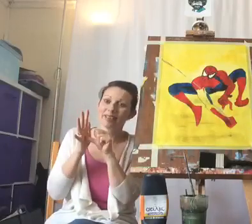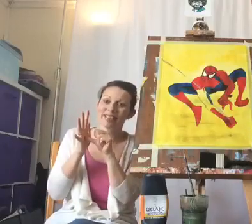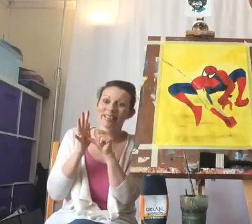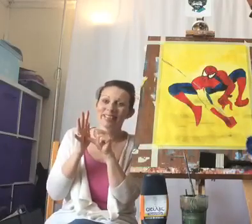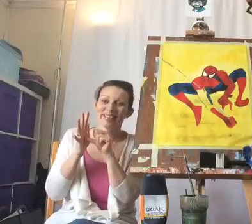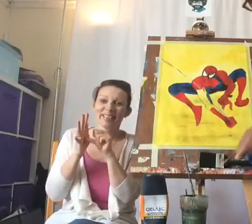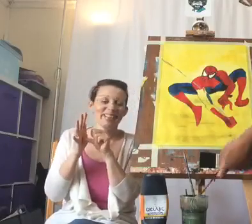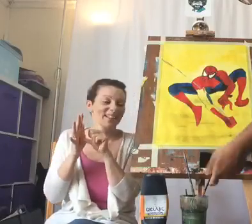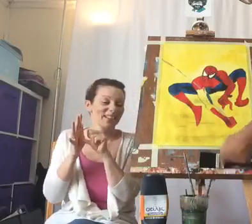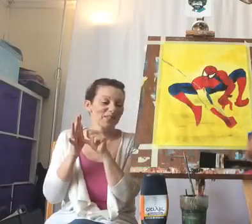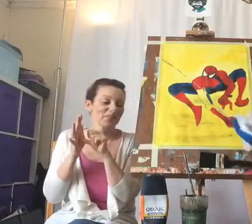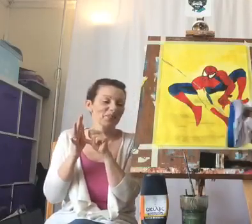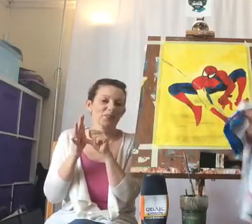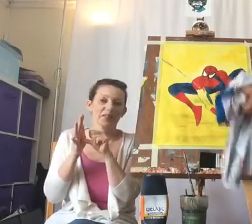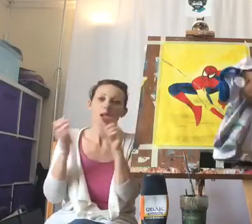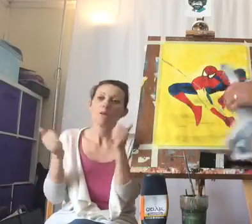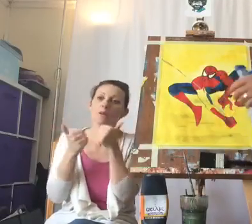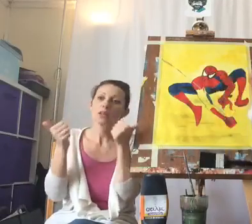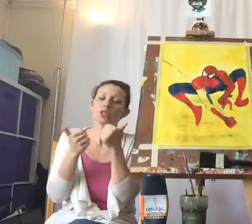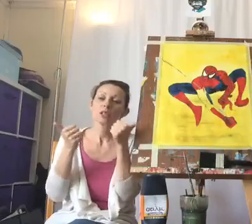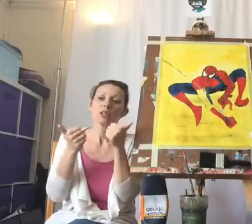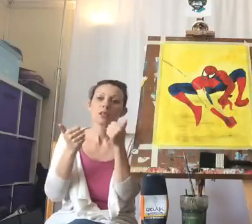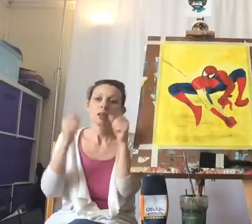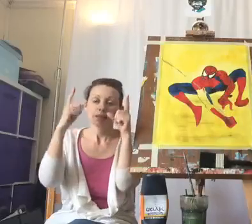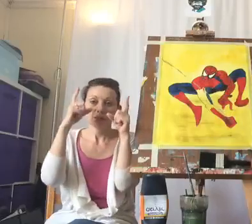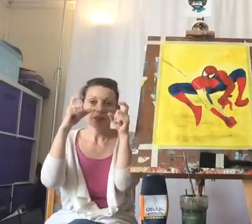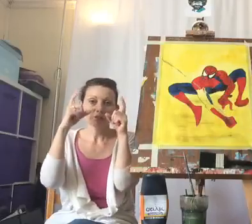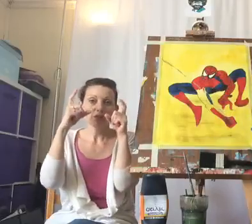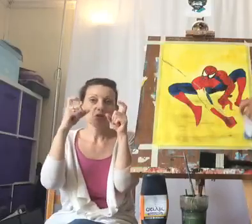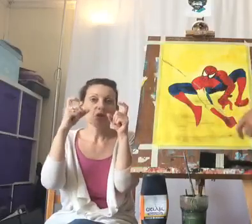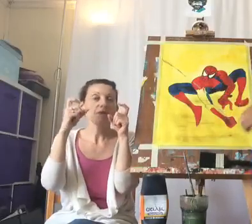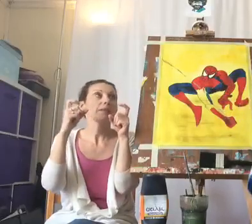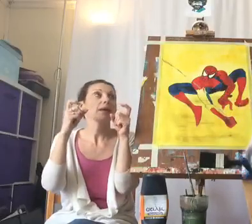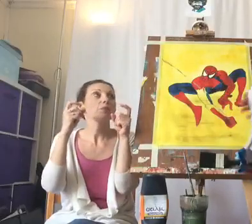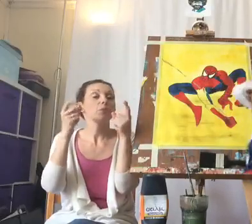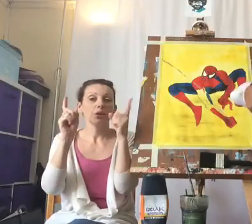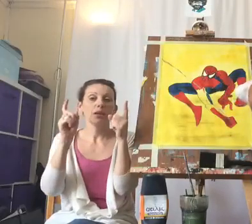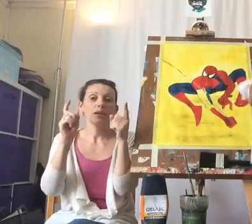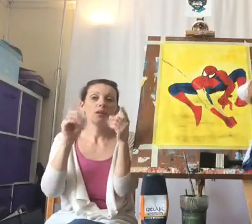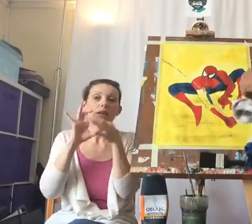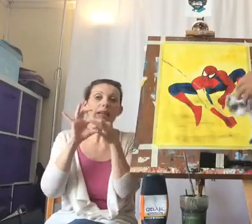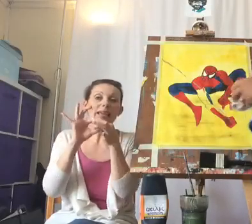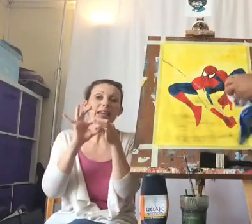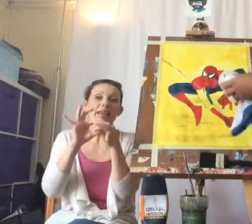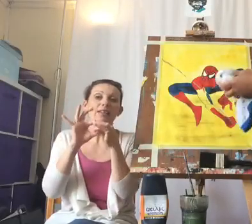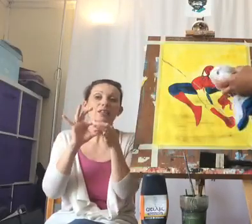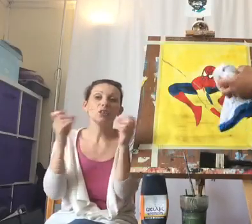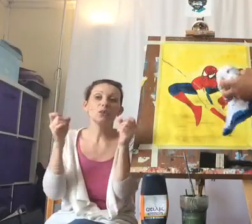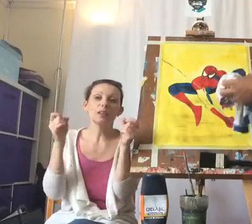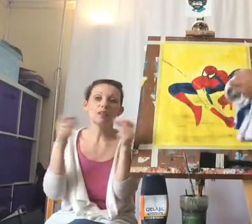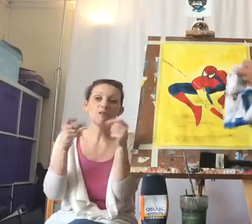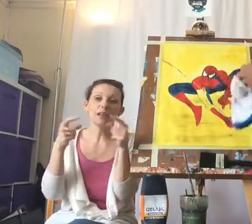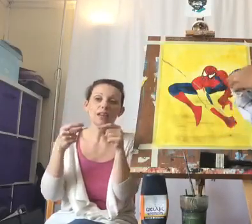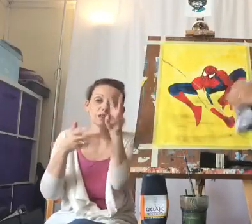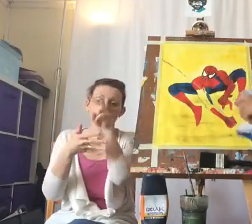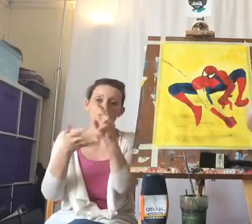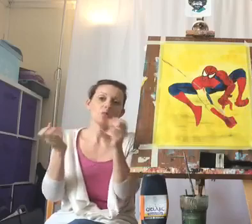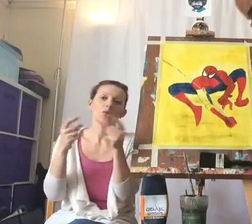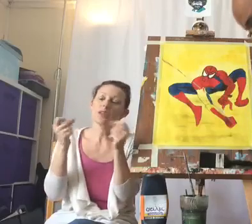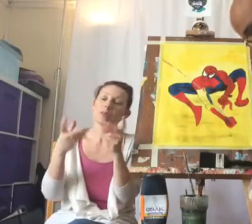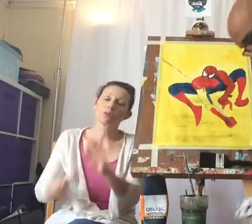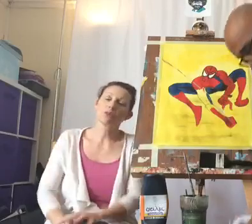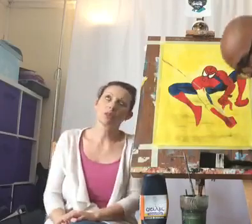with any sort of neatness to it. And then we'll take a photograph and then we'll link it into the feed,